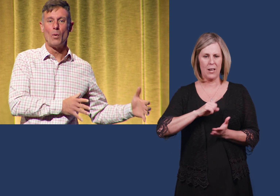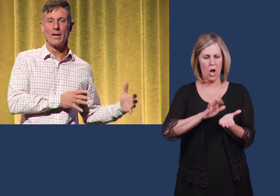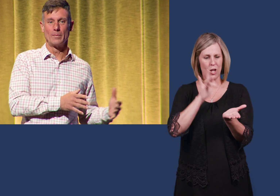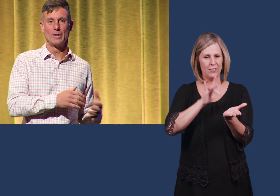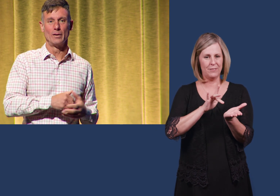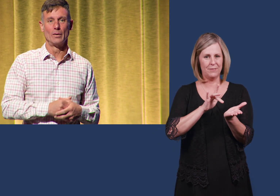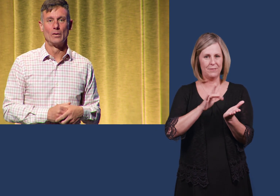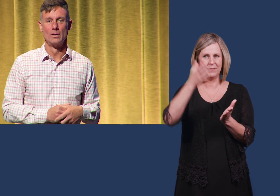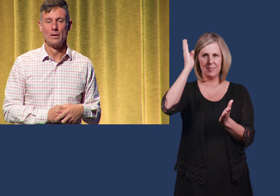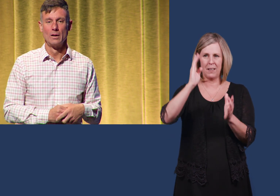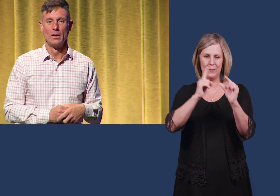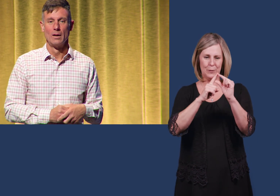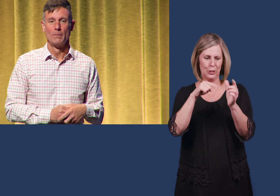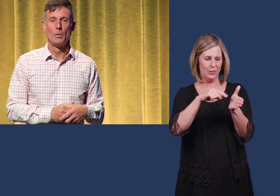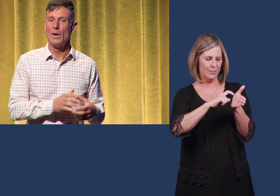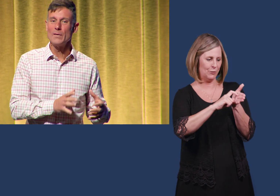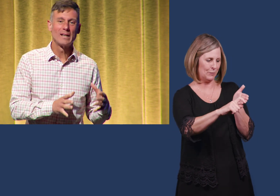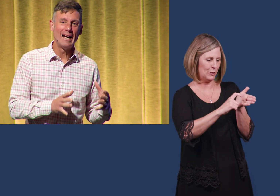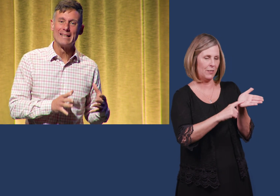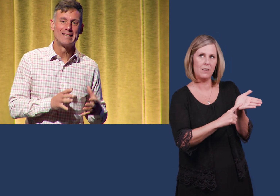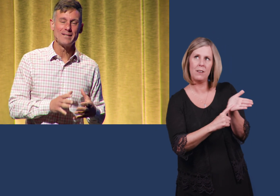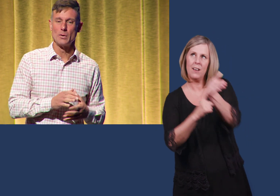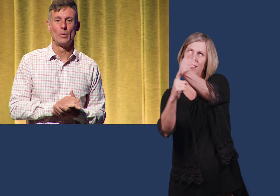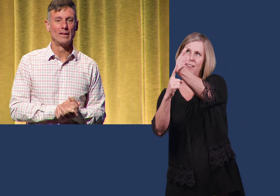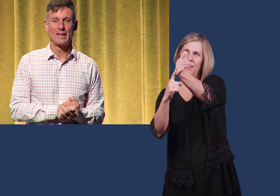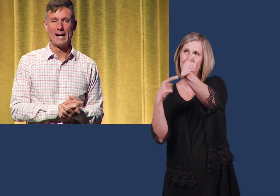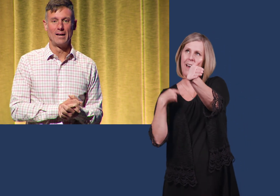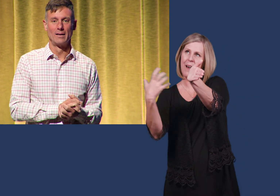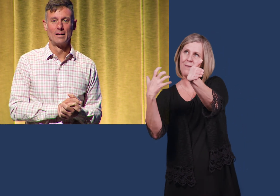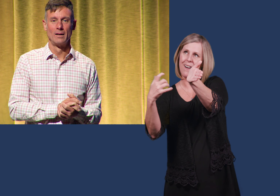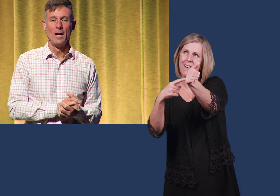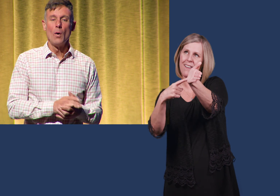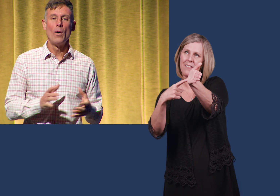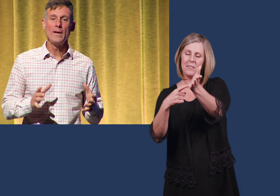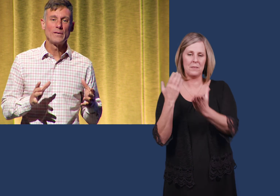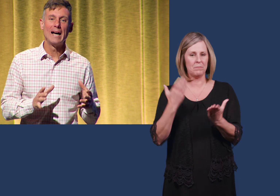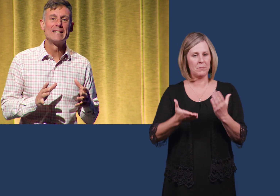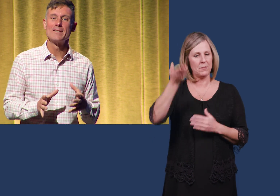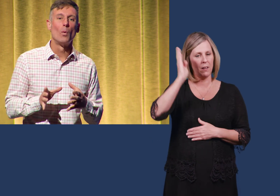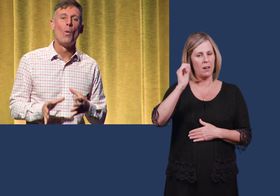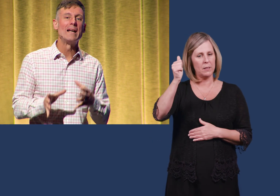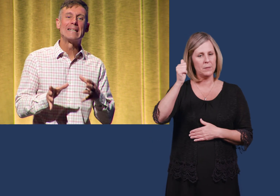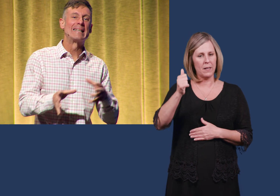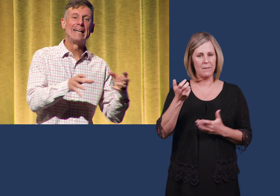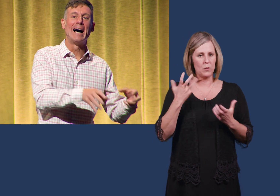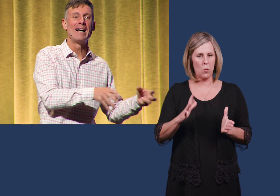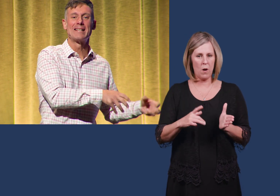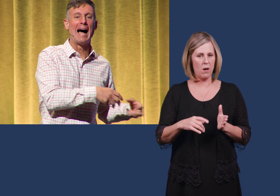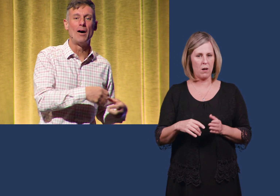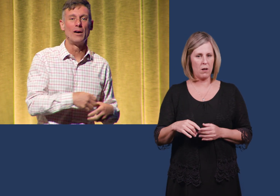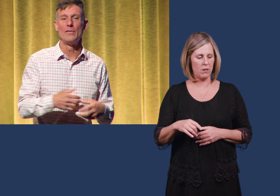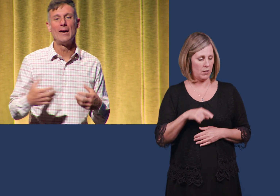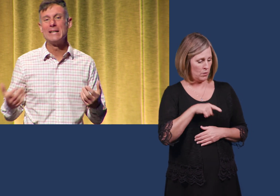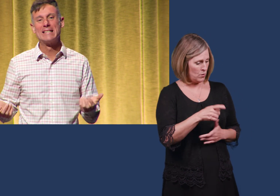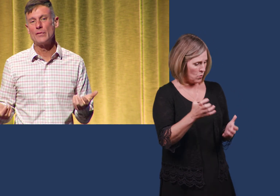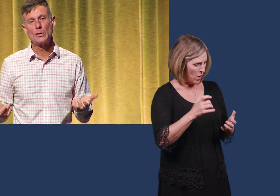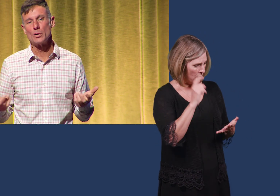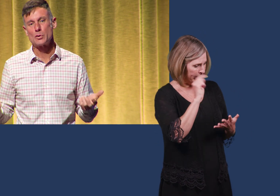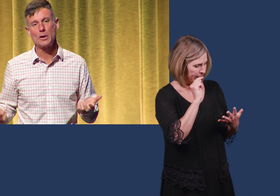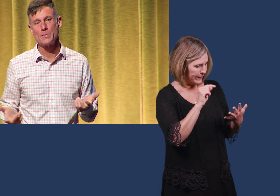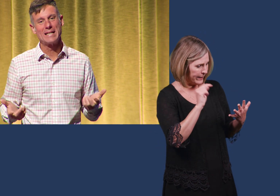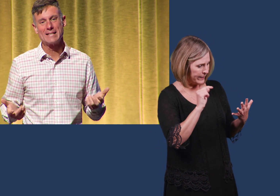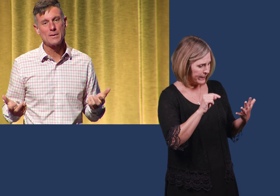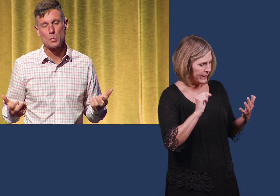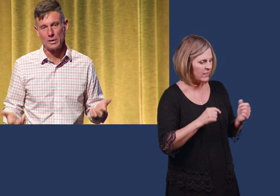we want him to do. But what if God doesn't want that? What if God doesn't want to get us out of every